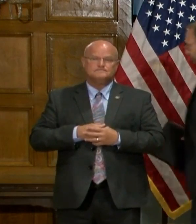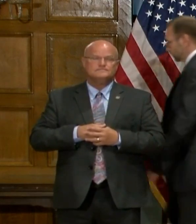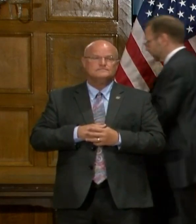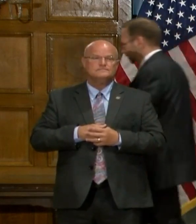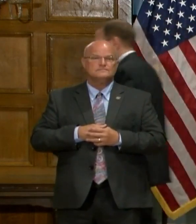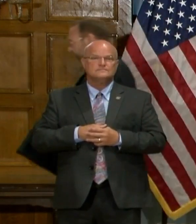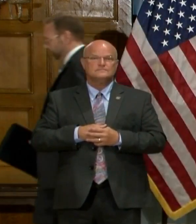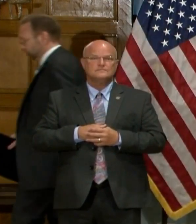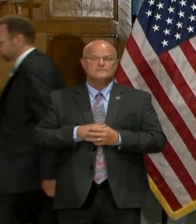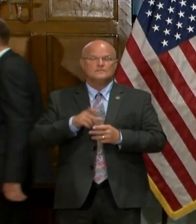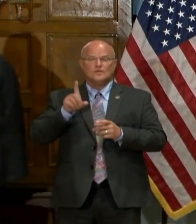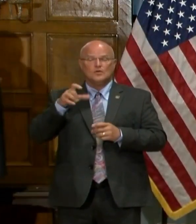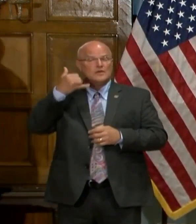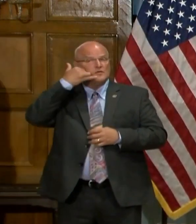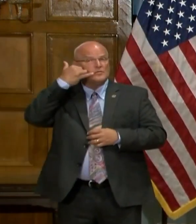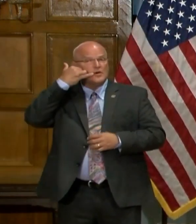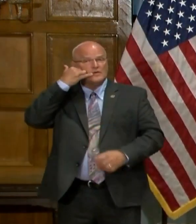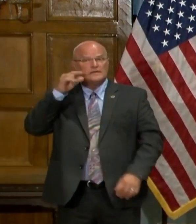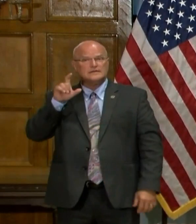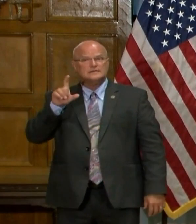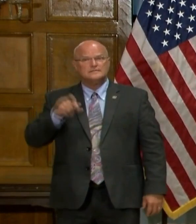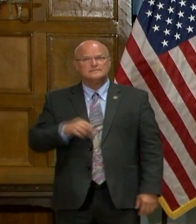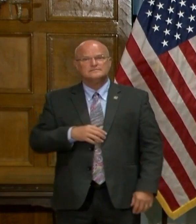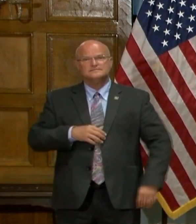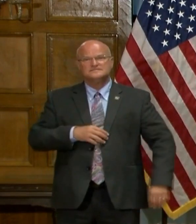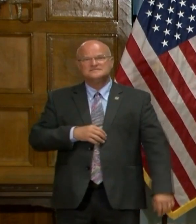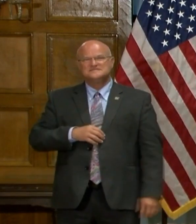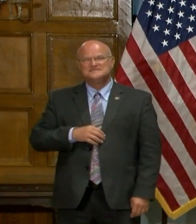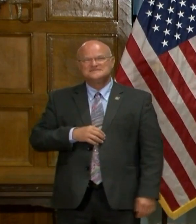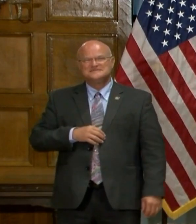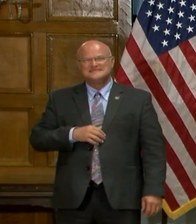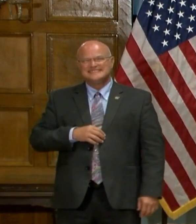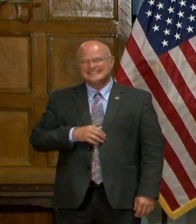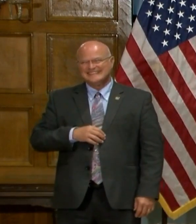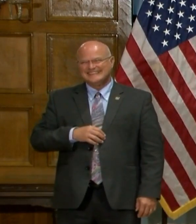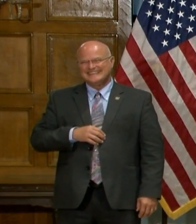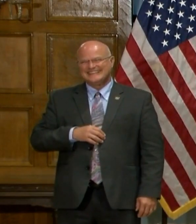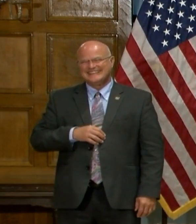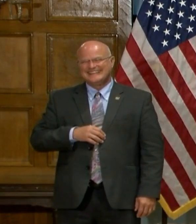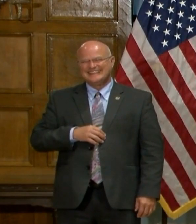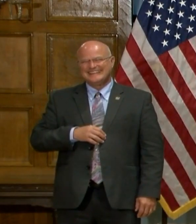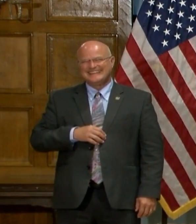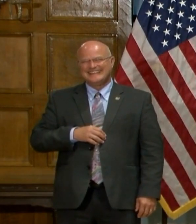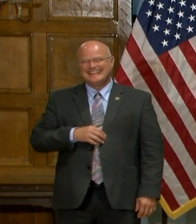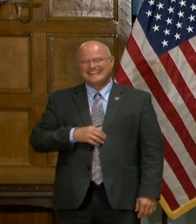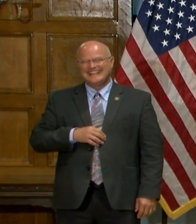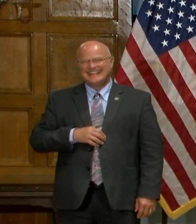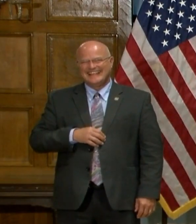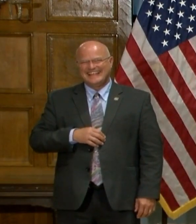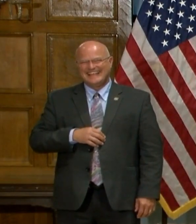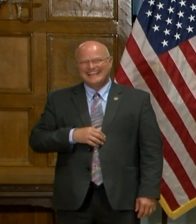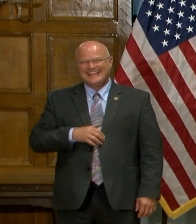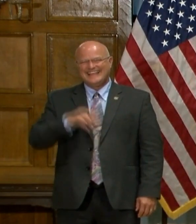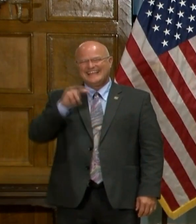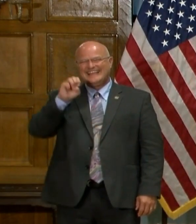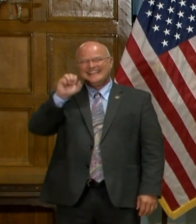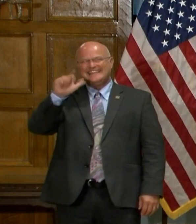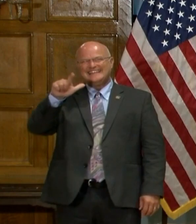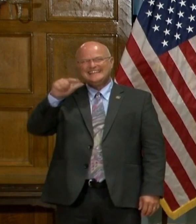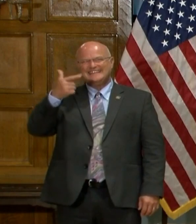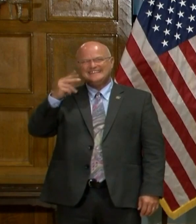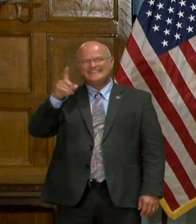All right, is there a question remotely? Yes, Governor, good afternoon. It's Neil Bladner in Hot Springs. Let me ask